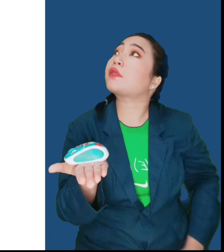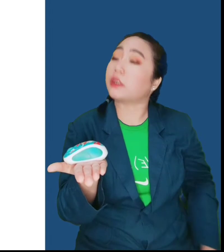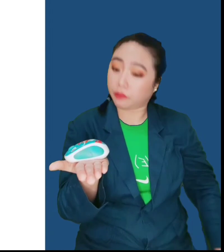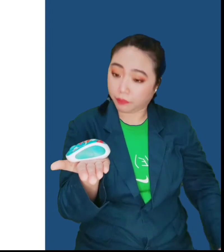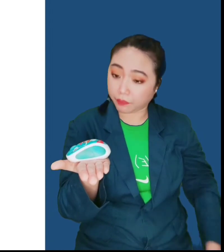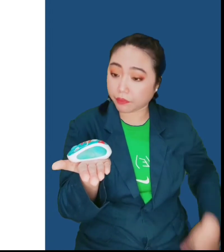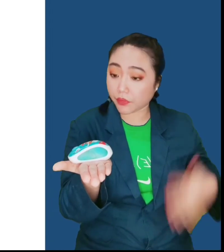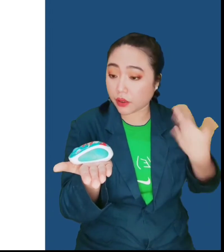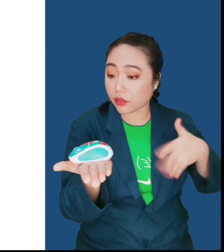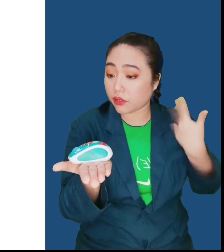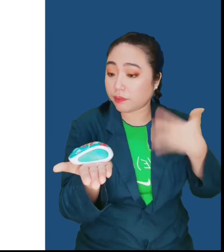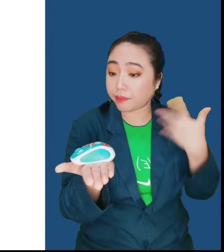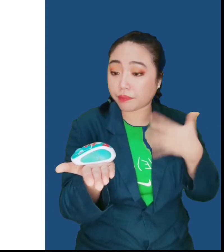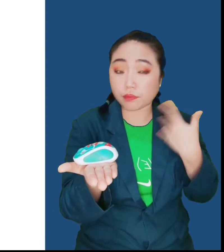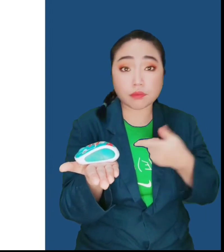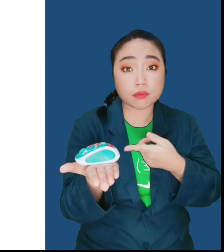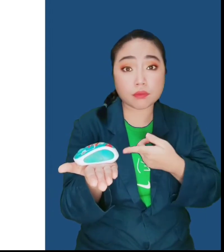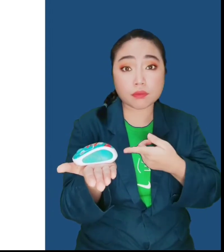move?